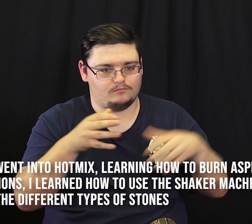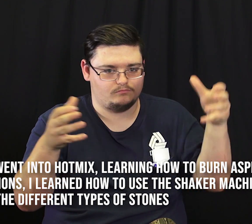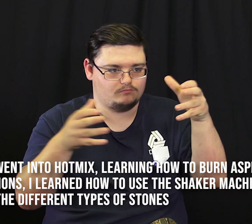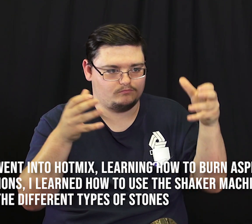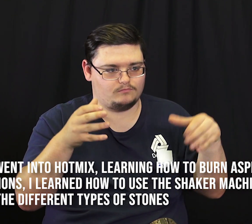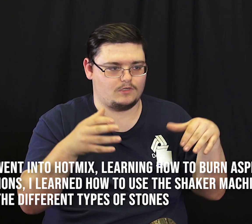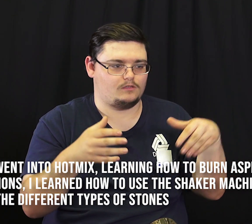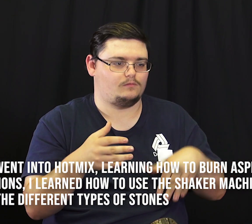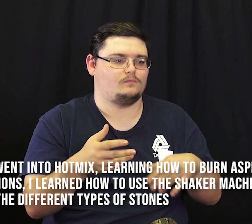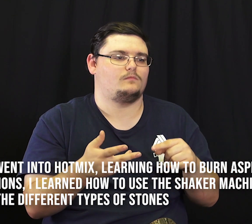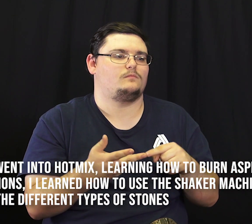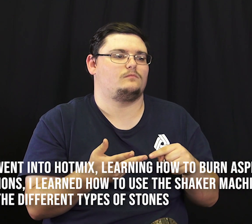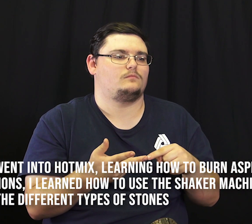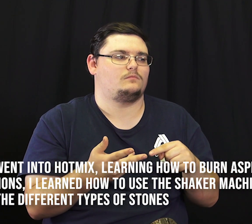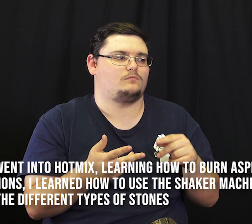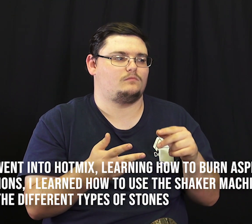I learned how to do gradations.